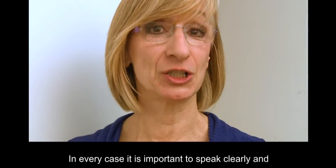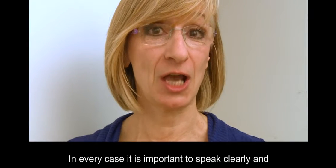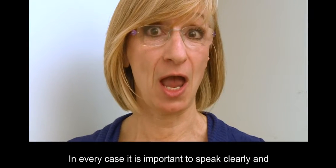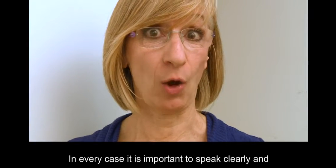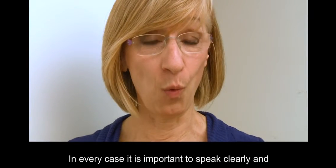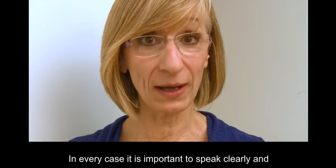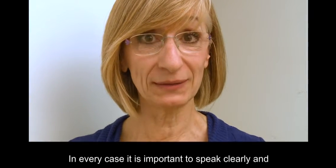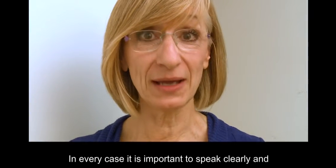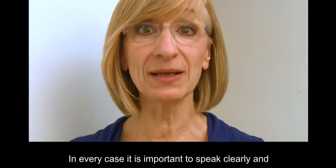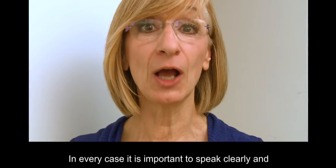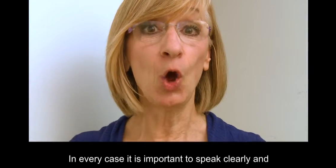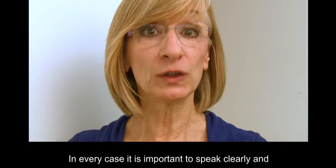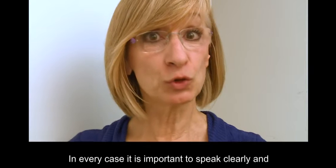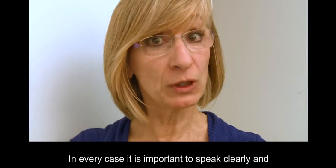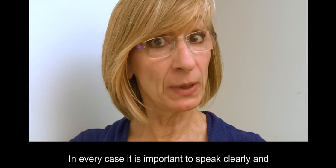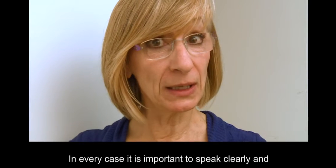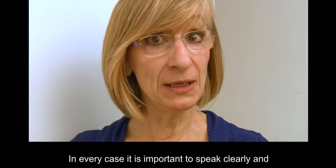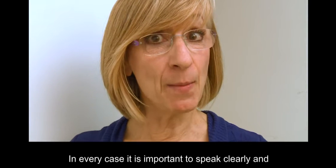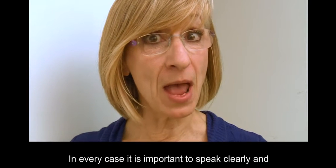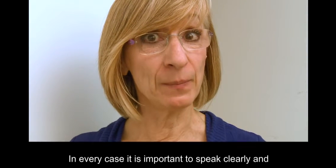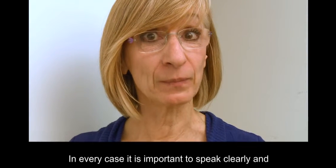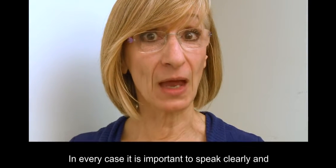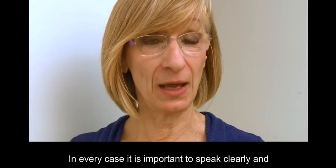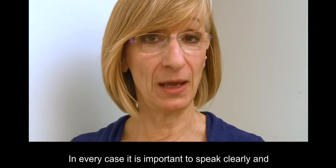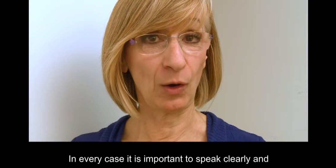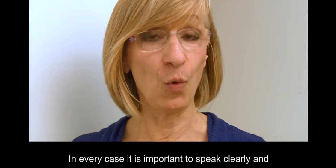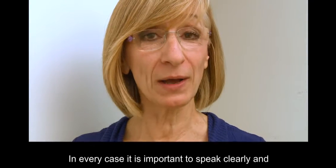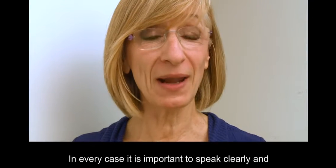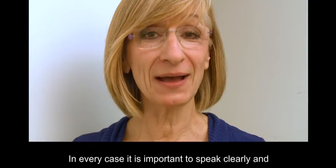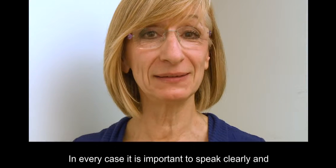you speak clearly and repeat anything that hasn't been understood.